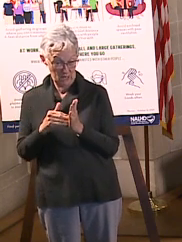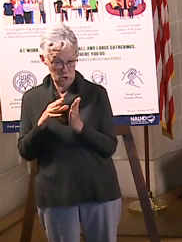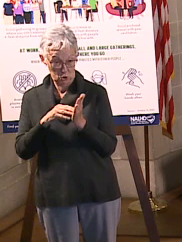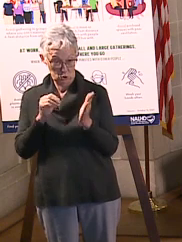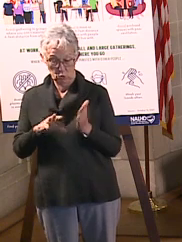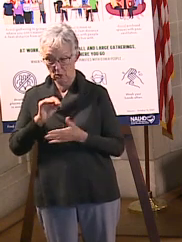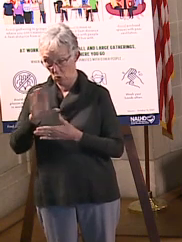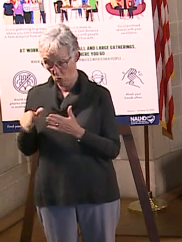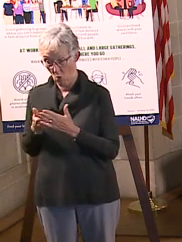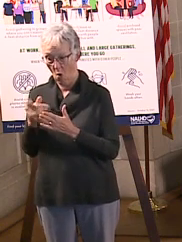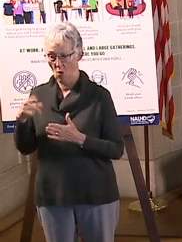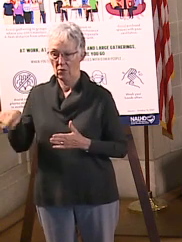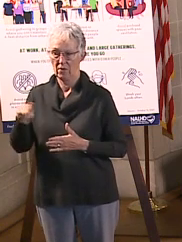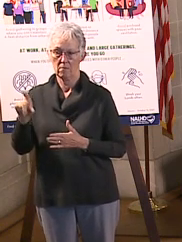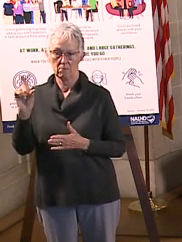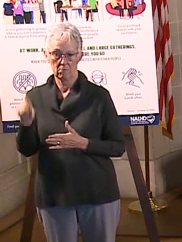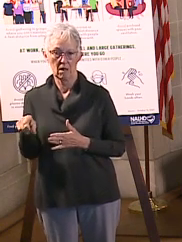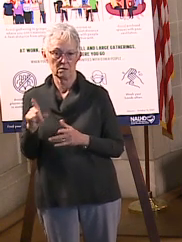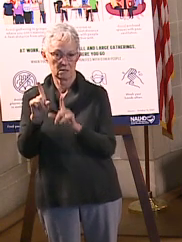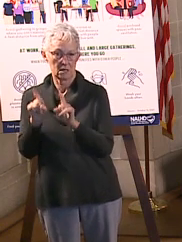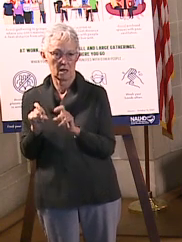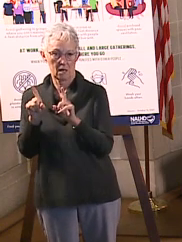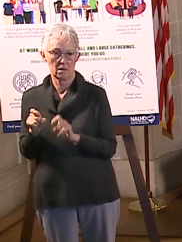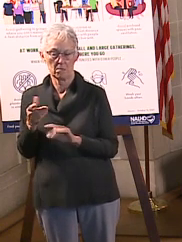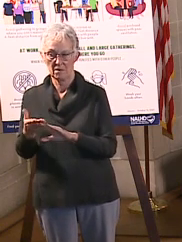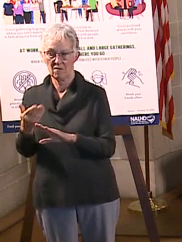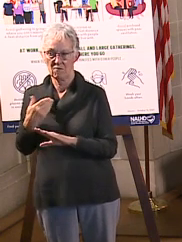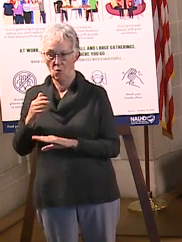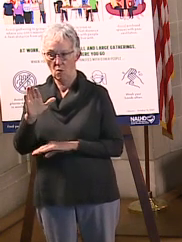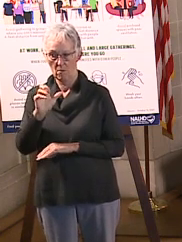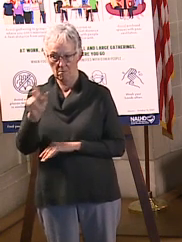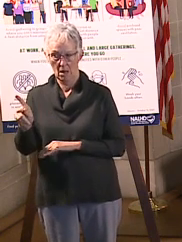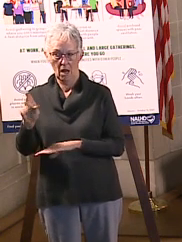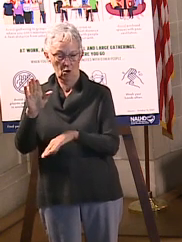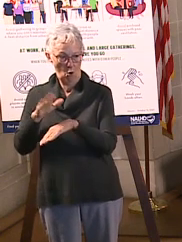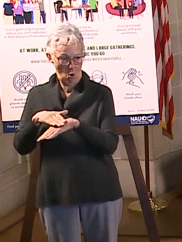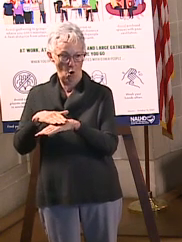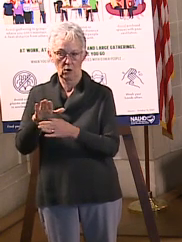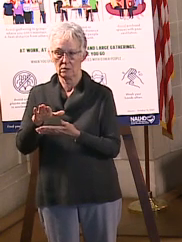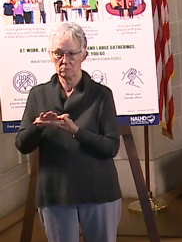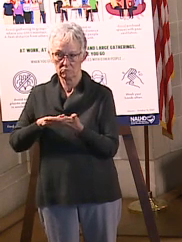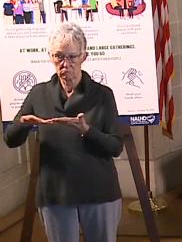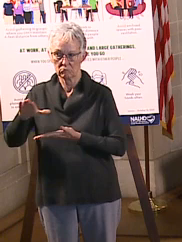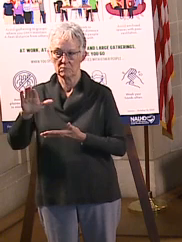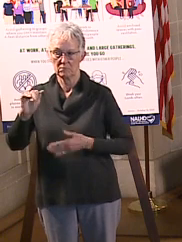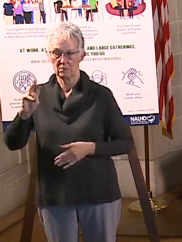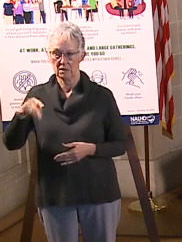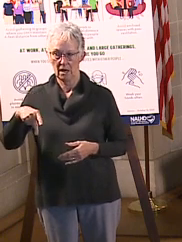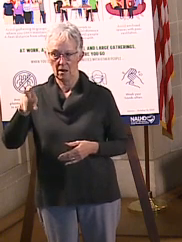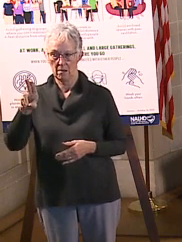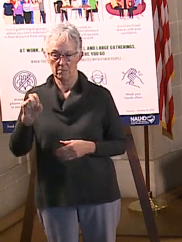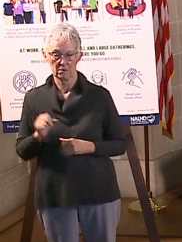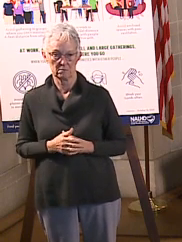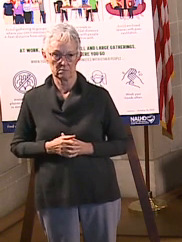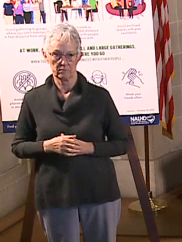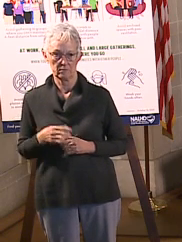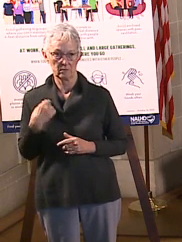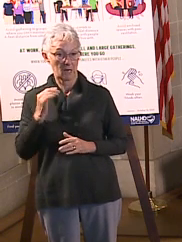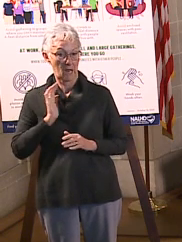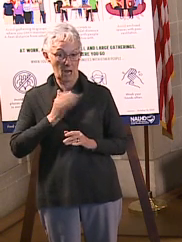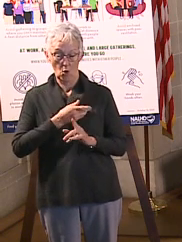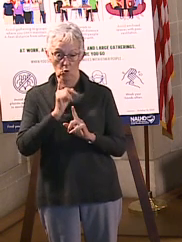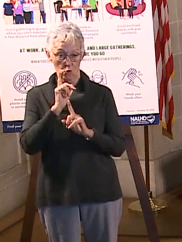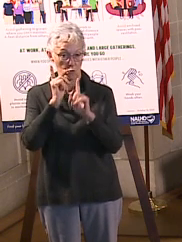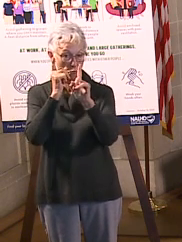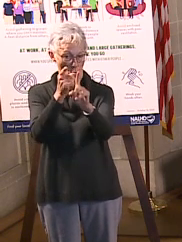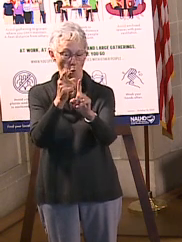a significant amount of faculty and staff. And that's to make sure that we are giving the message that we're going to be as safe as possible to bring our students